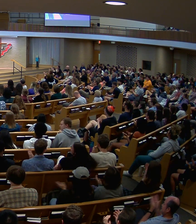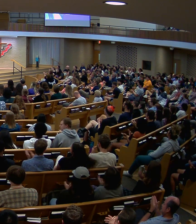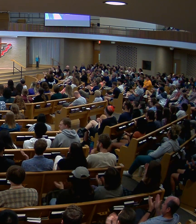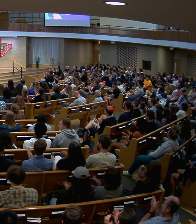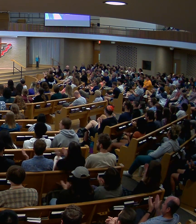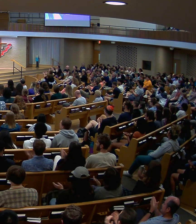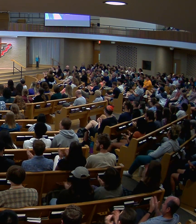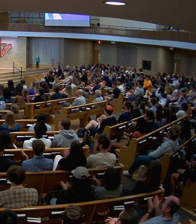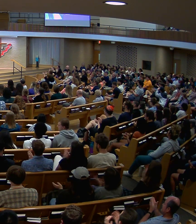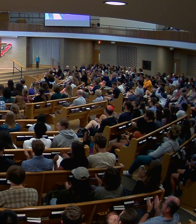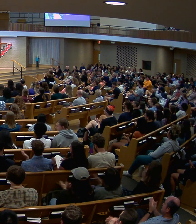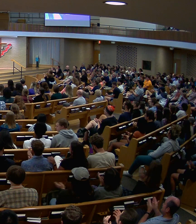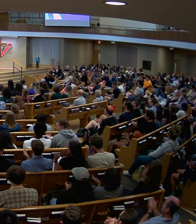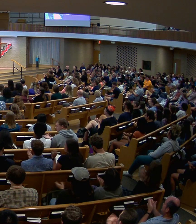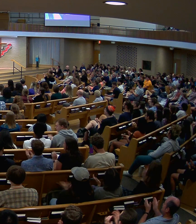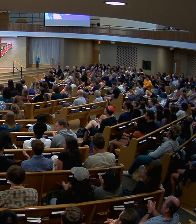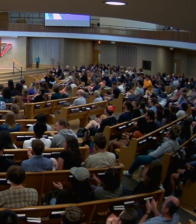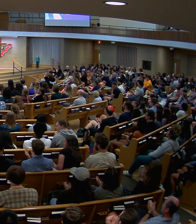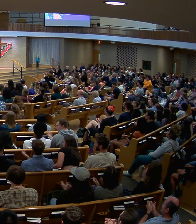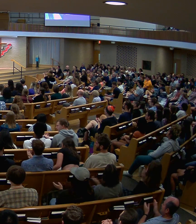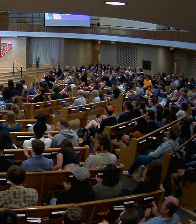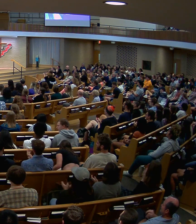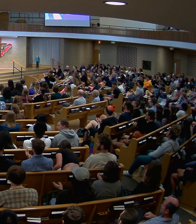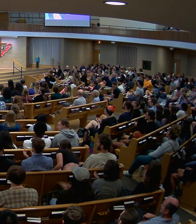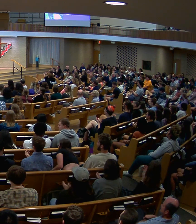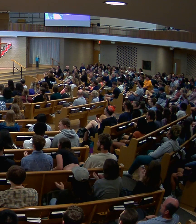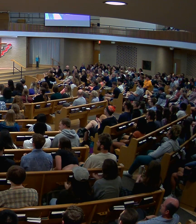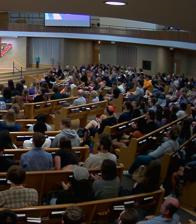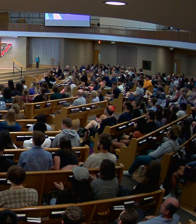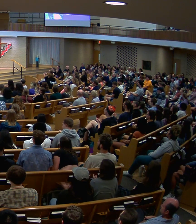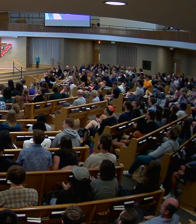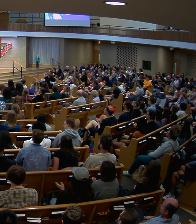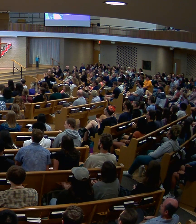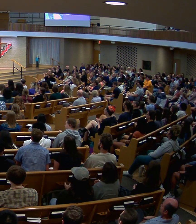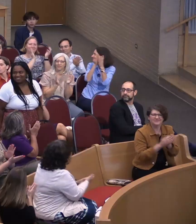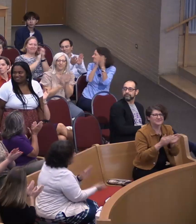And could all three of you stand, please? Jakaira and